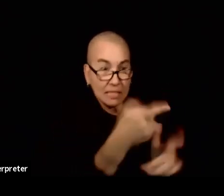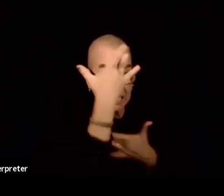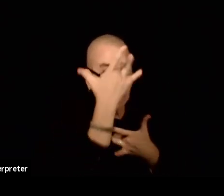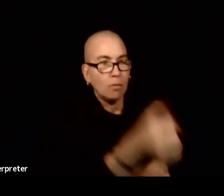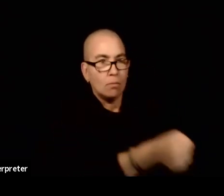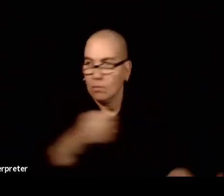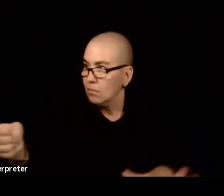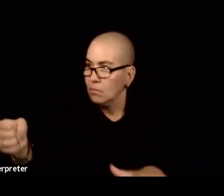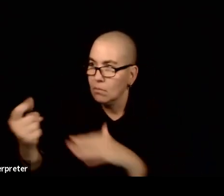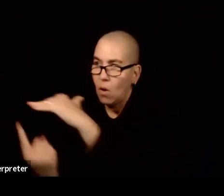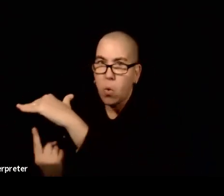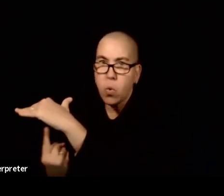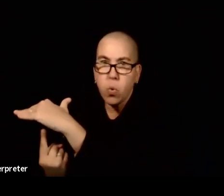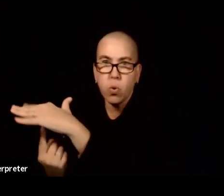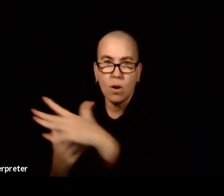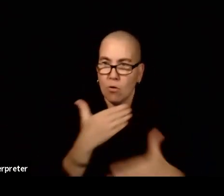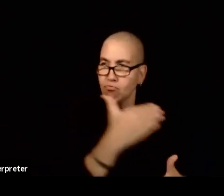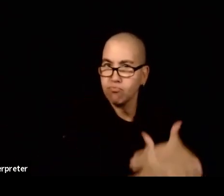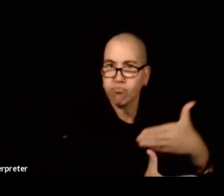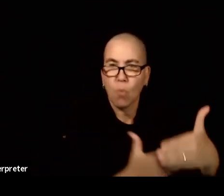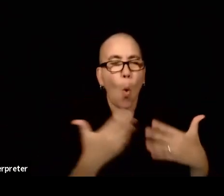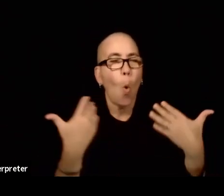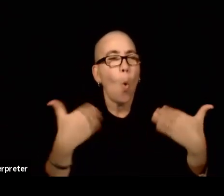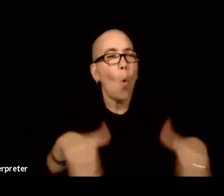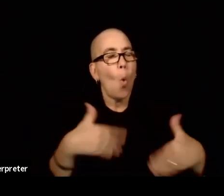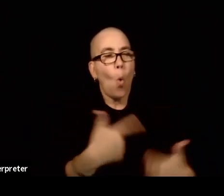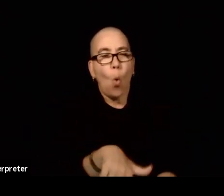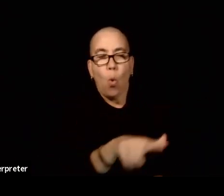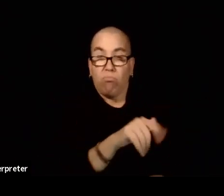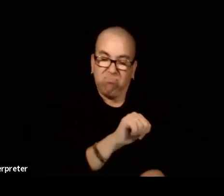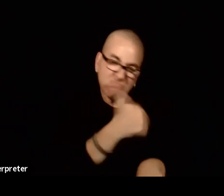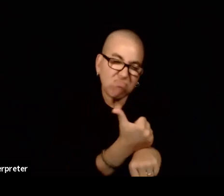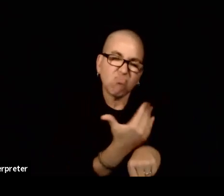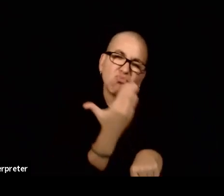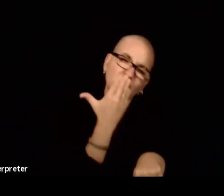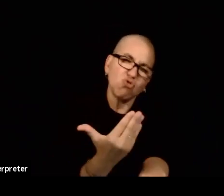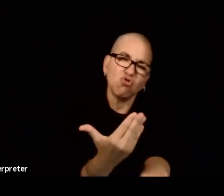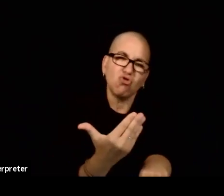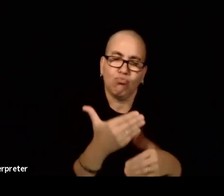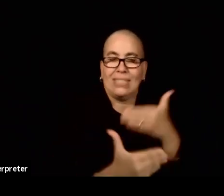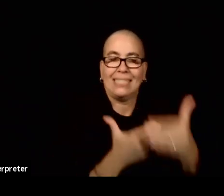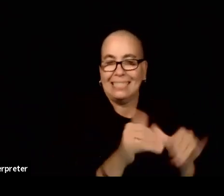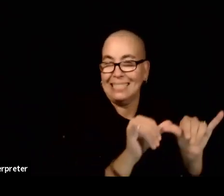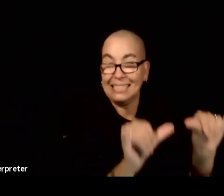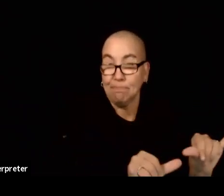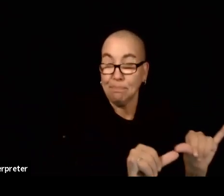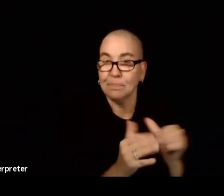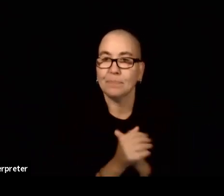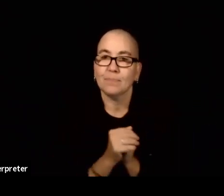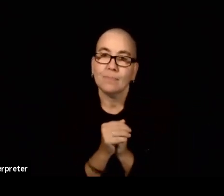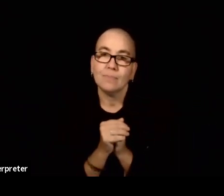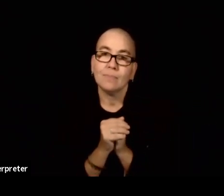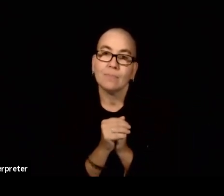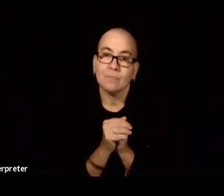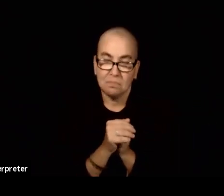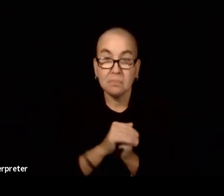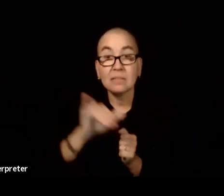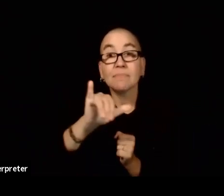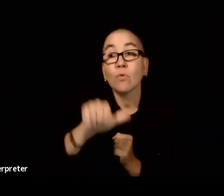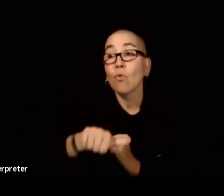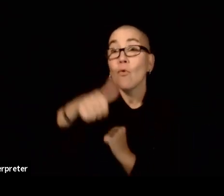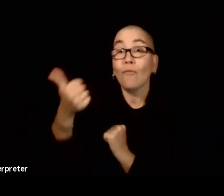helpful. We also have heard a little bit from Dr. Joan Hick and Dr. Ruth Linfield on prior